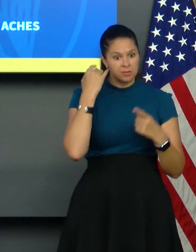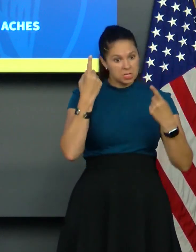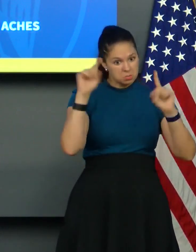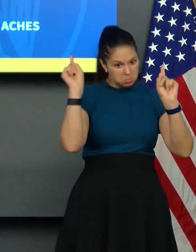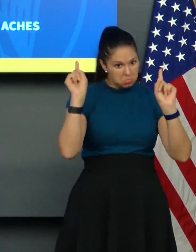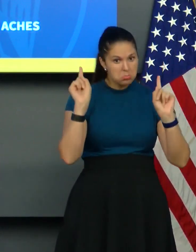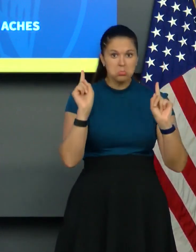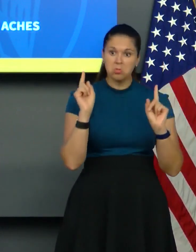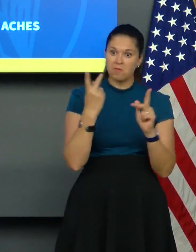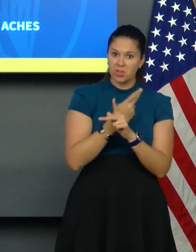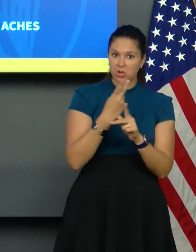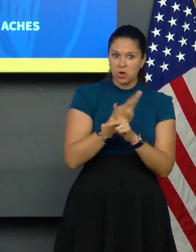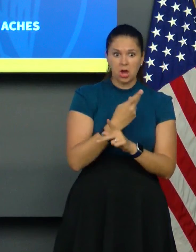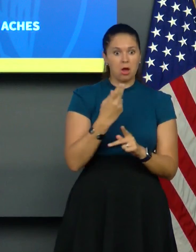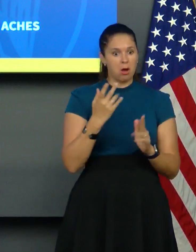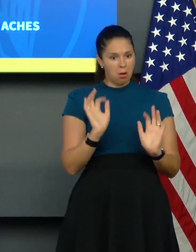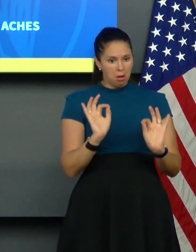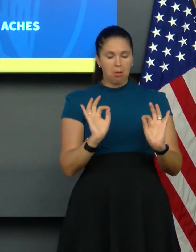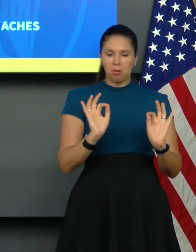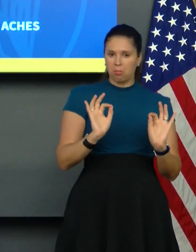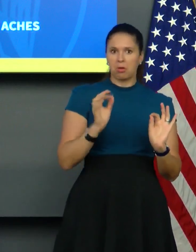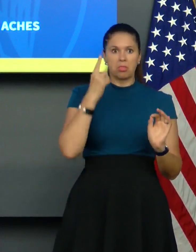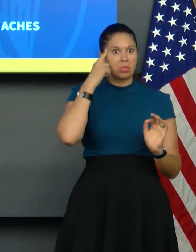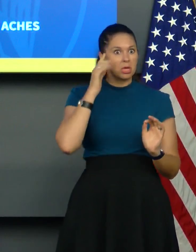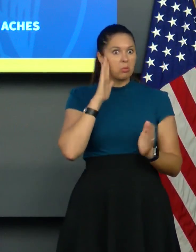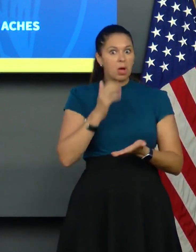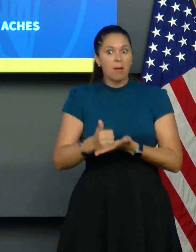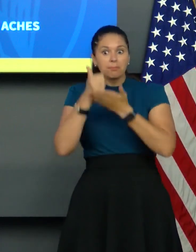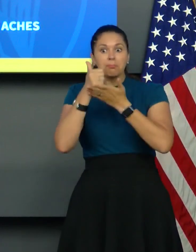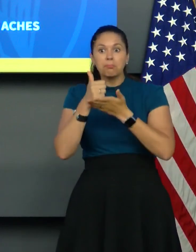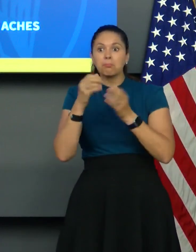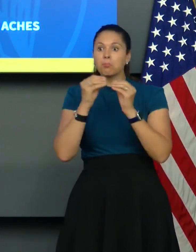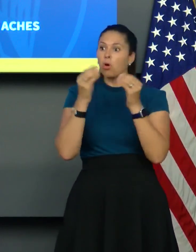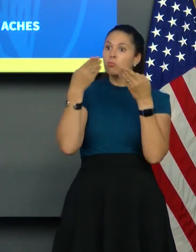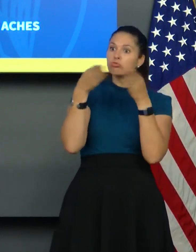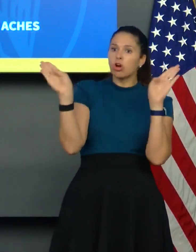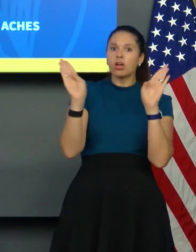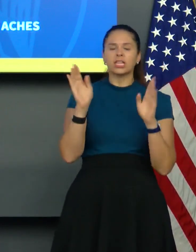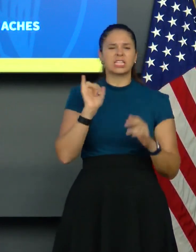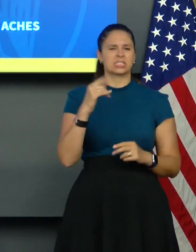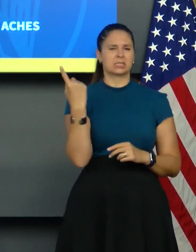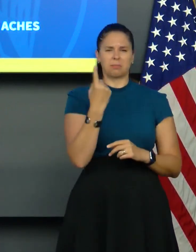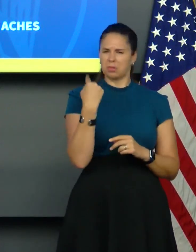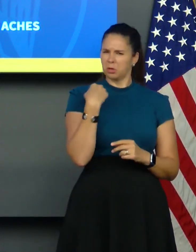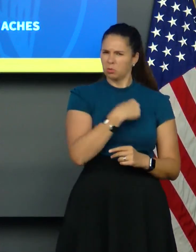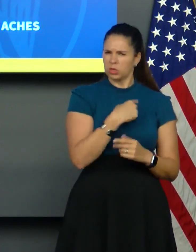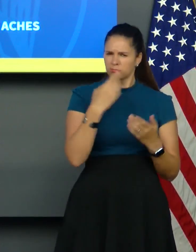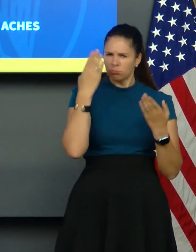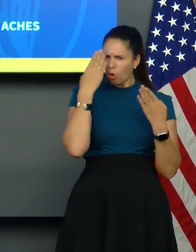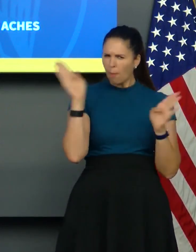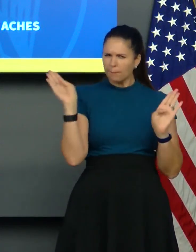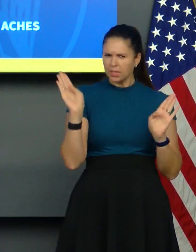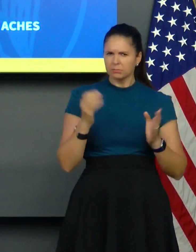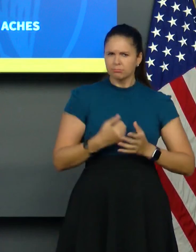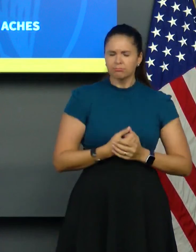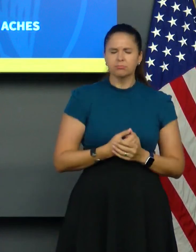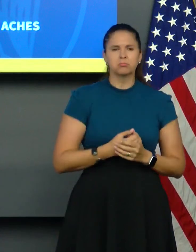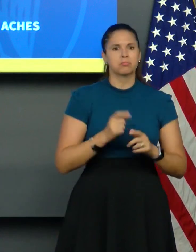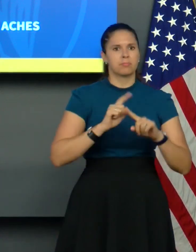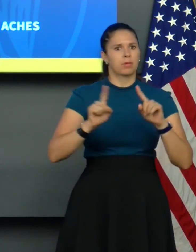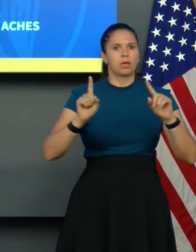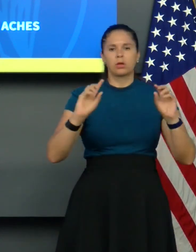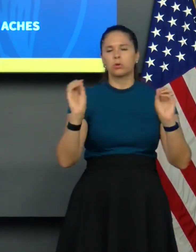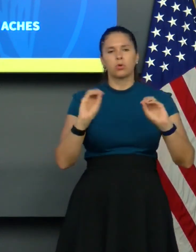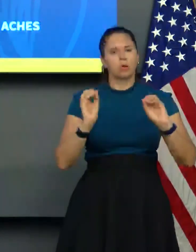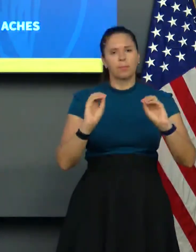successful and we figure out what we're doing and we think it would be helpful, more broadly speaking, that's something that we're certainly open to. But